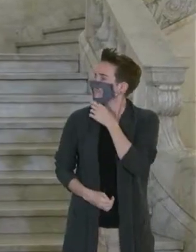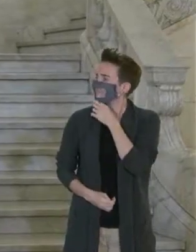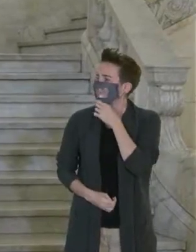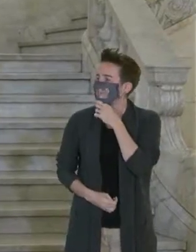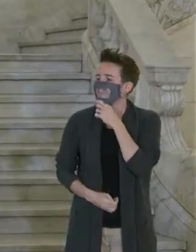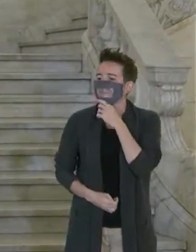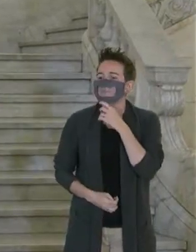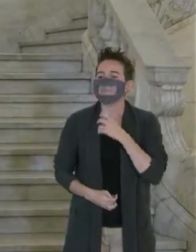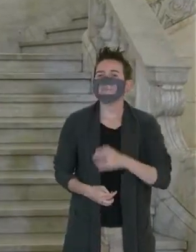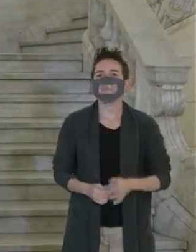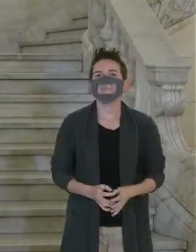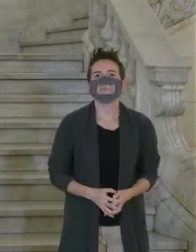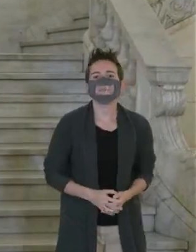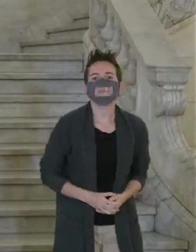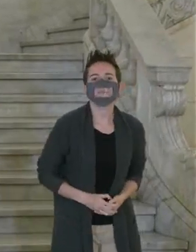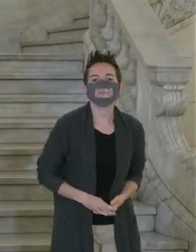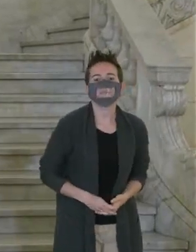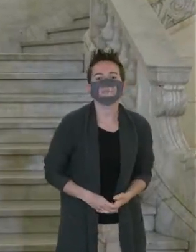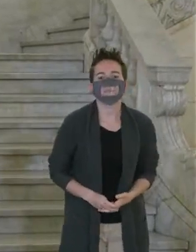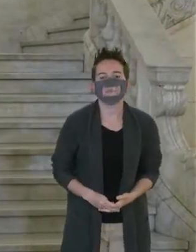You're good.